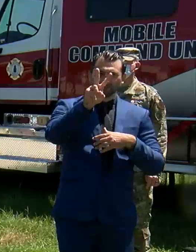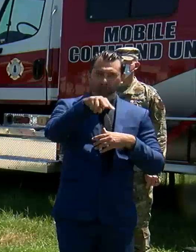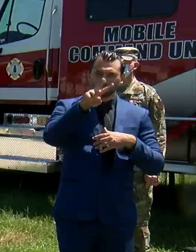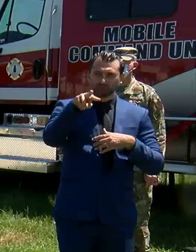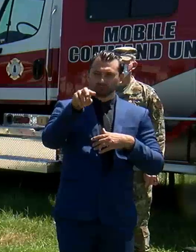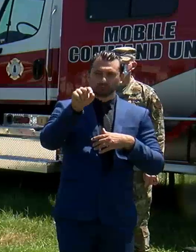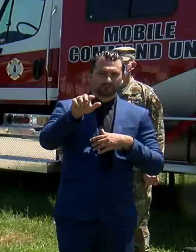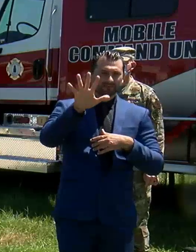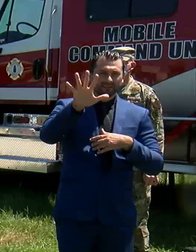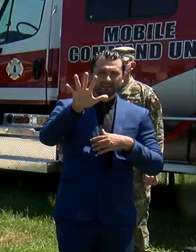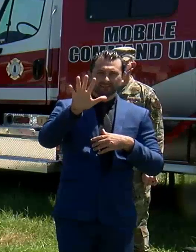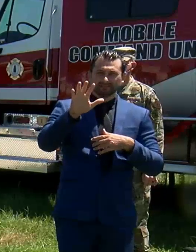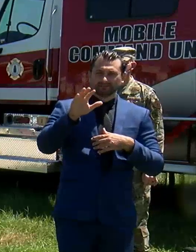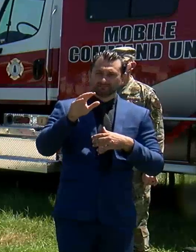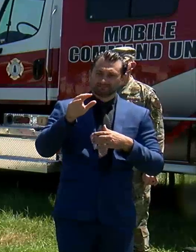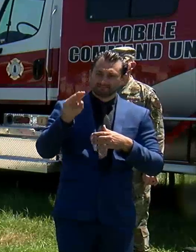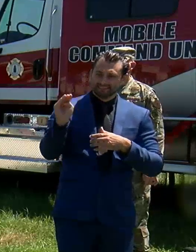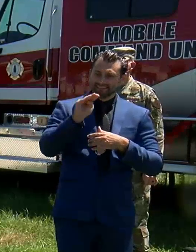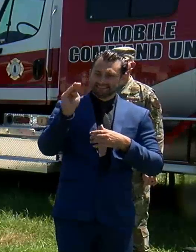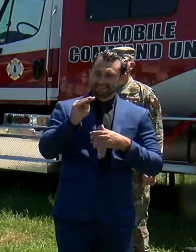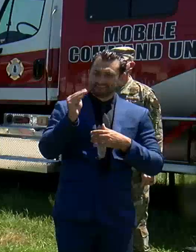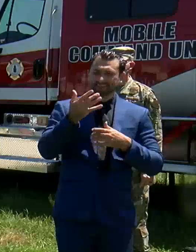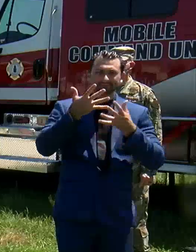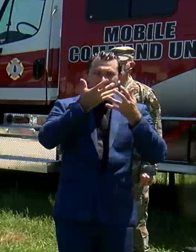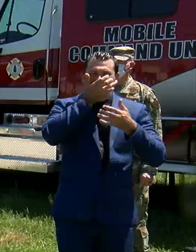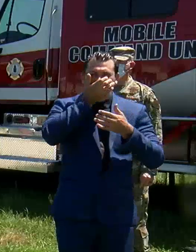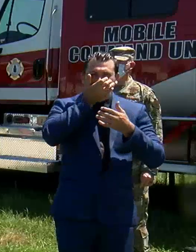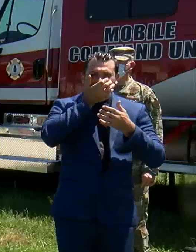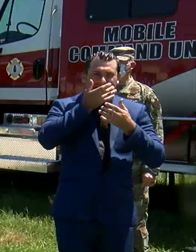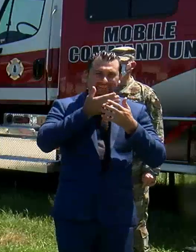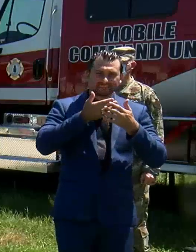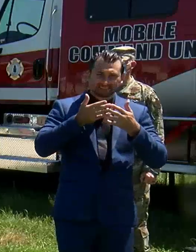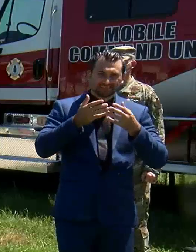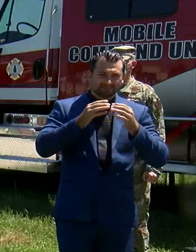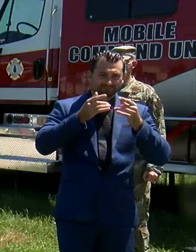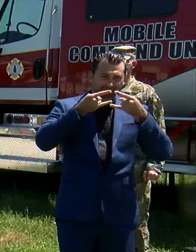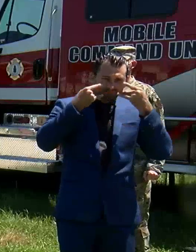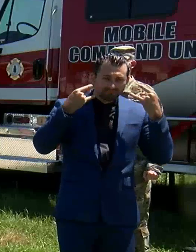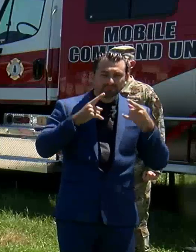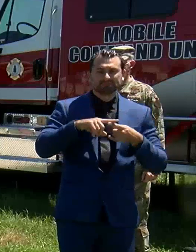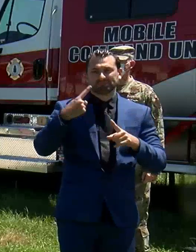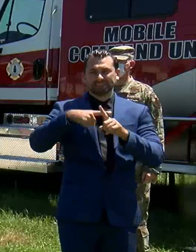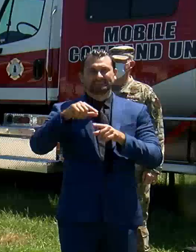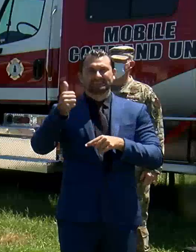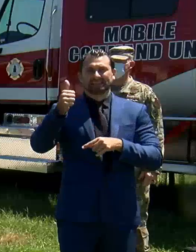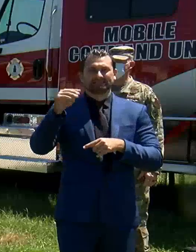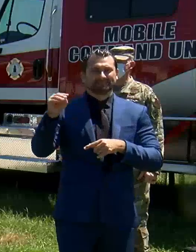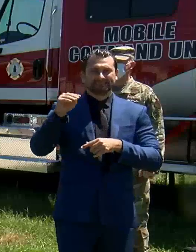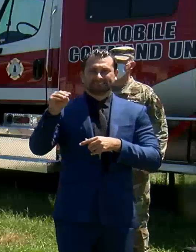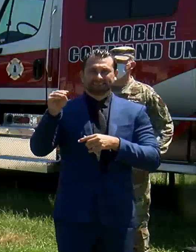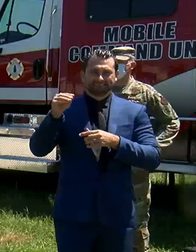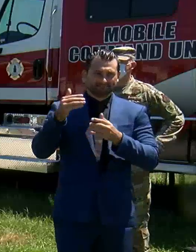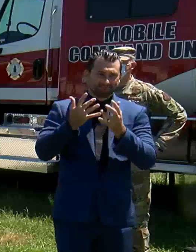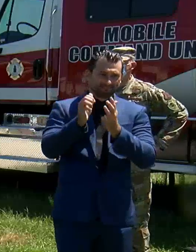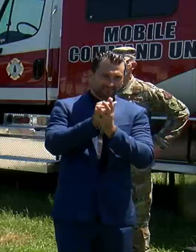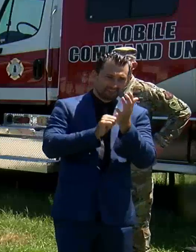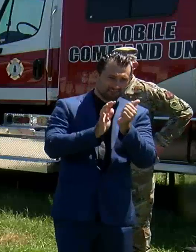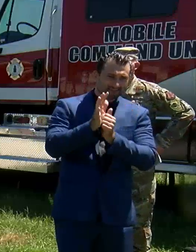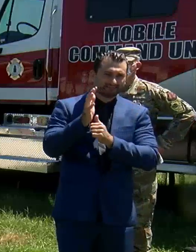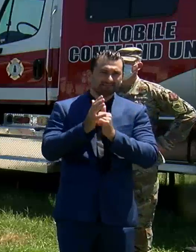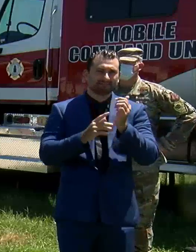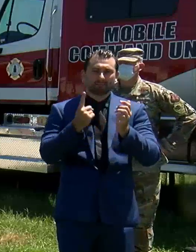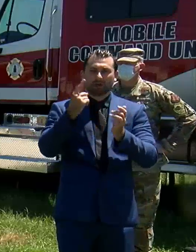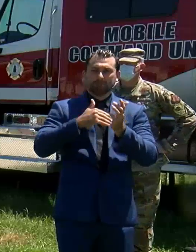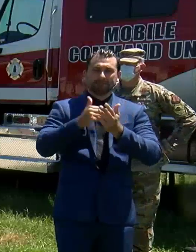million gloves, 1.6 million face shields, 1 million shoe covers, 450,000 gowns,